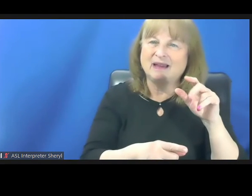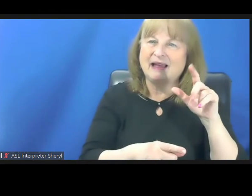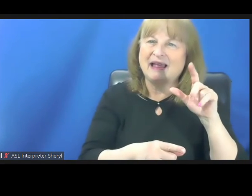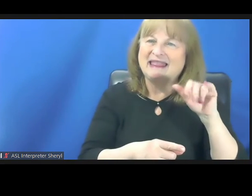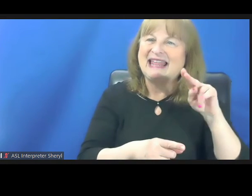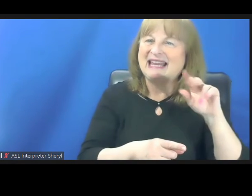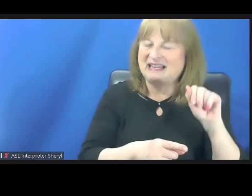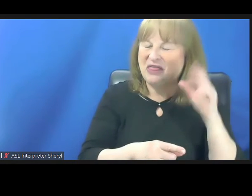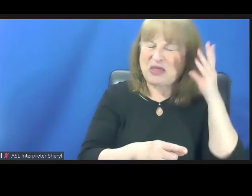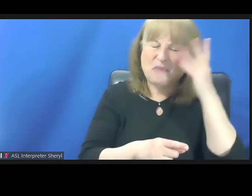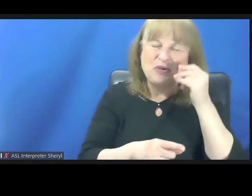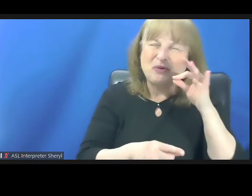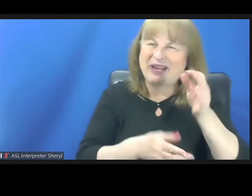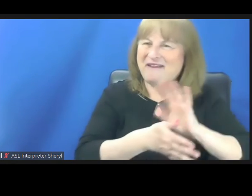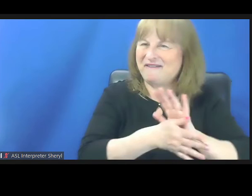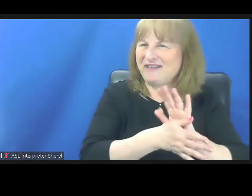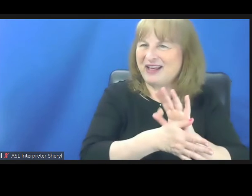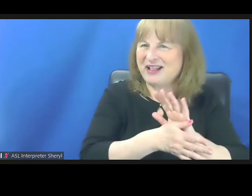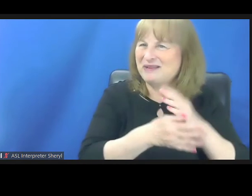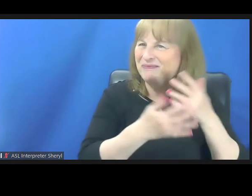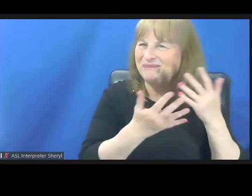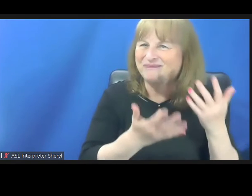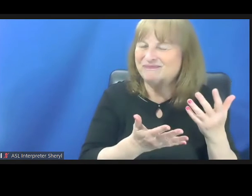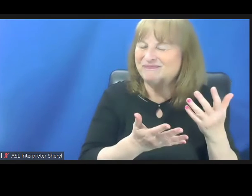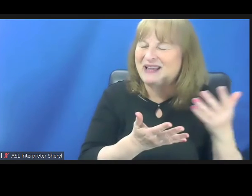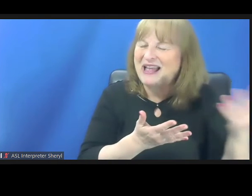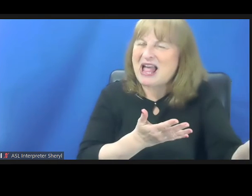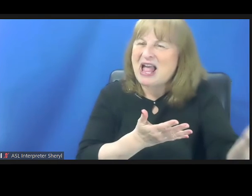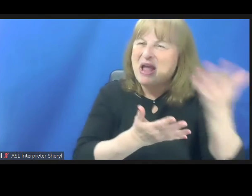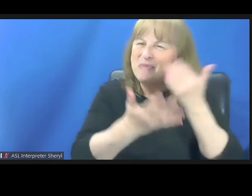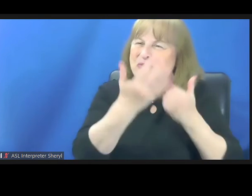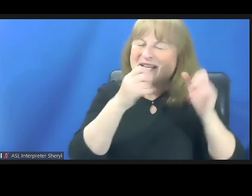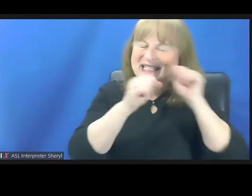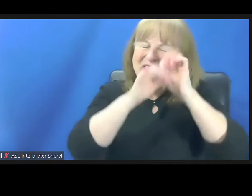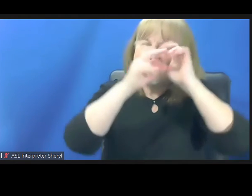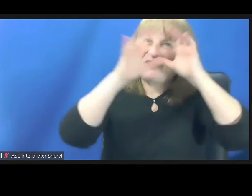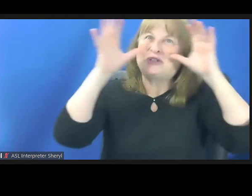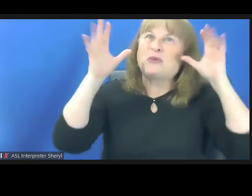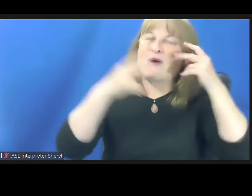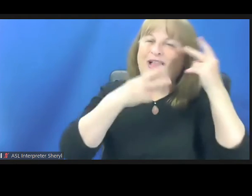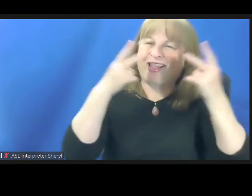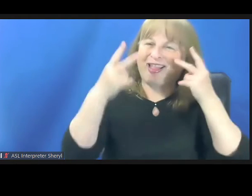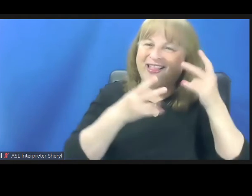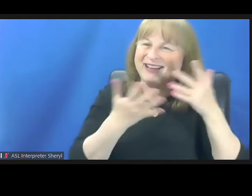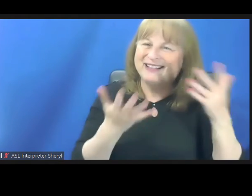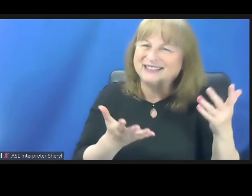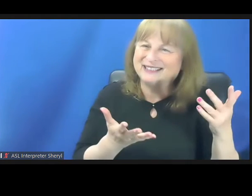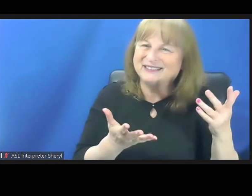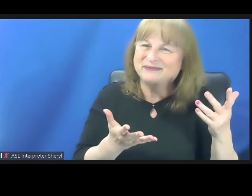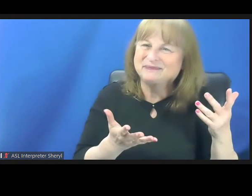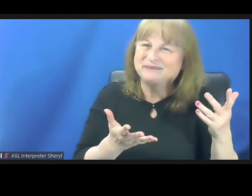film is that it brings the visual to sometimes to